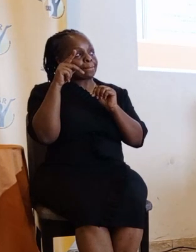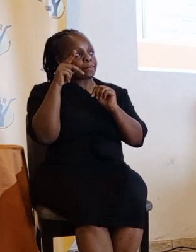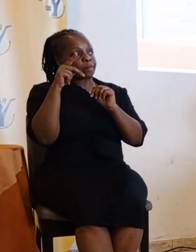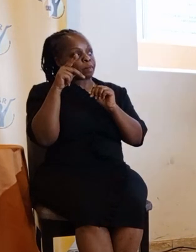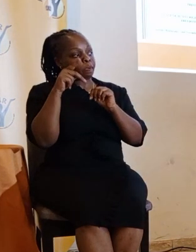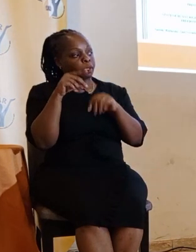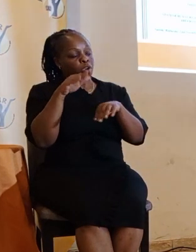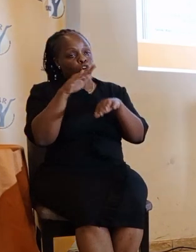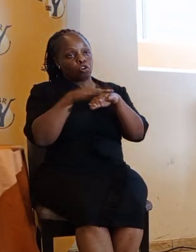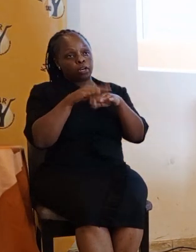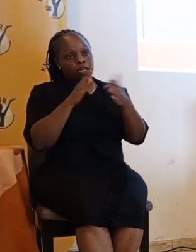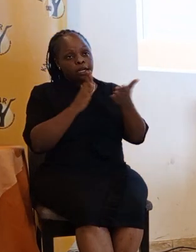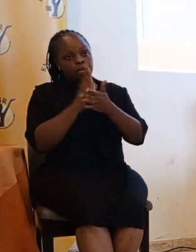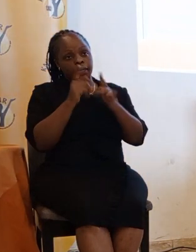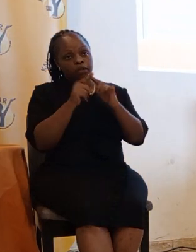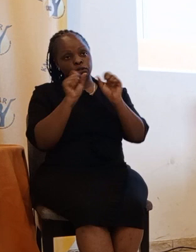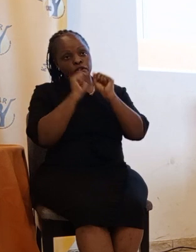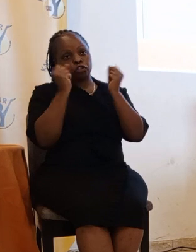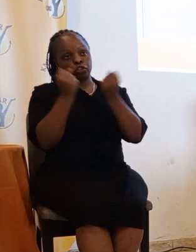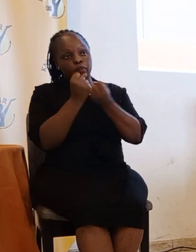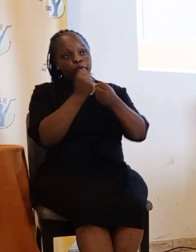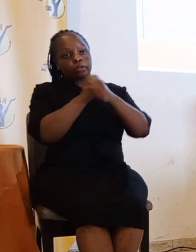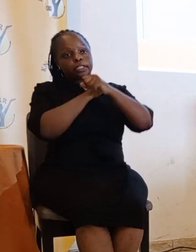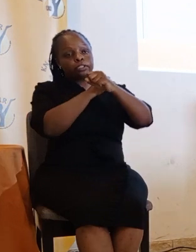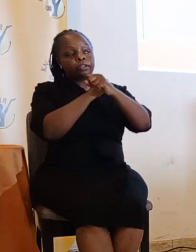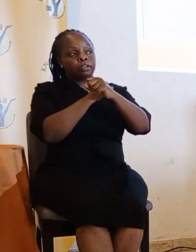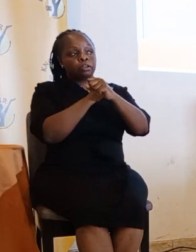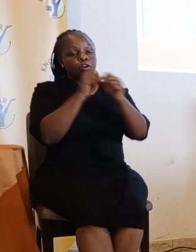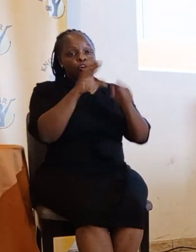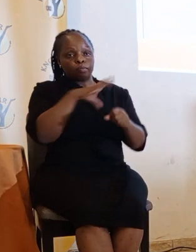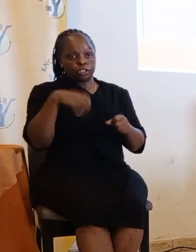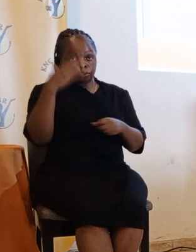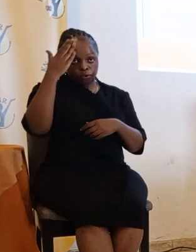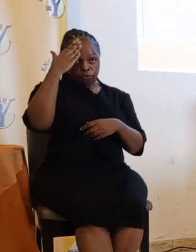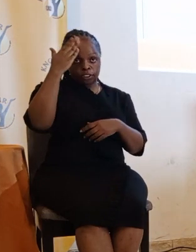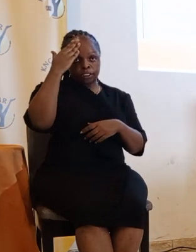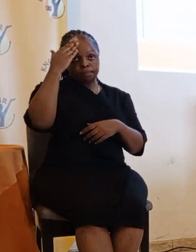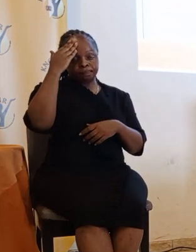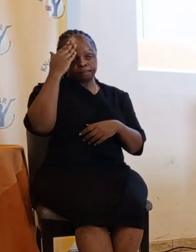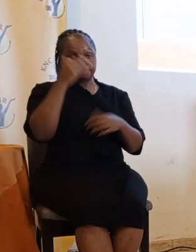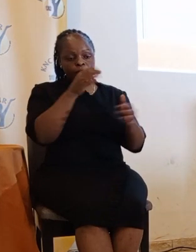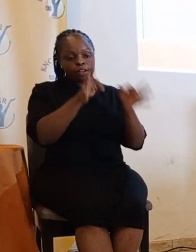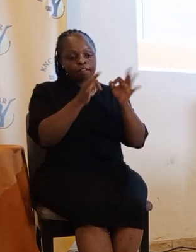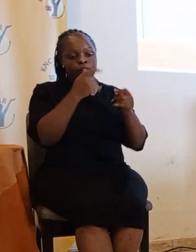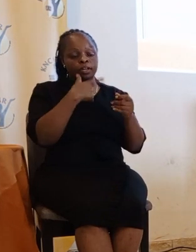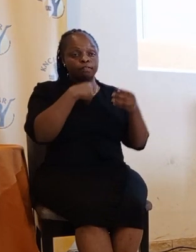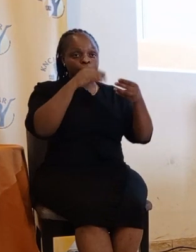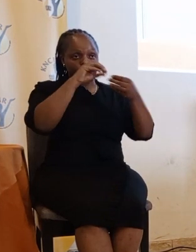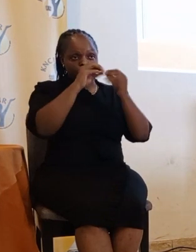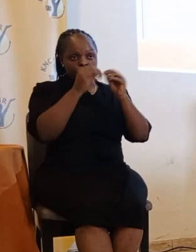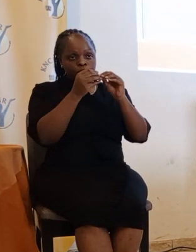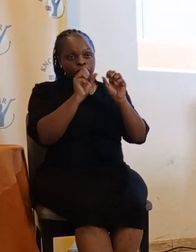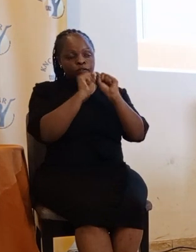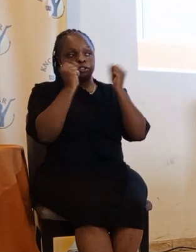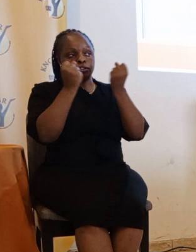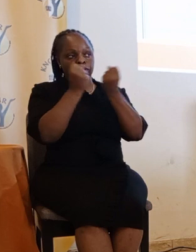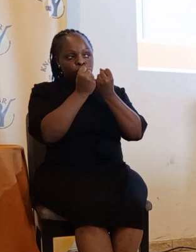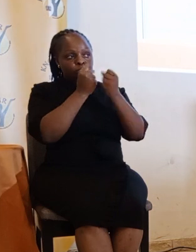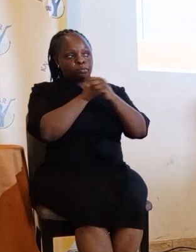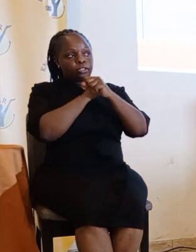On the right to social protection, the Commission notes that whereas there are a number of social